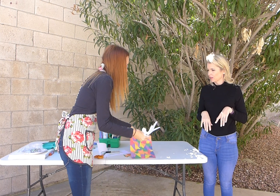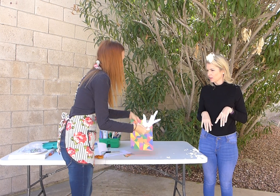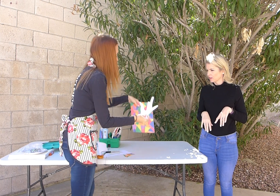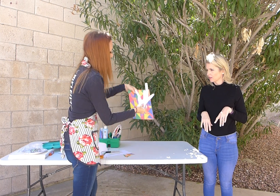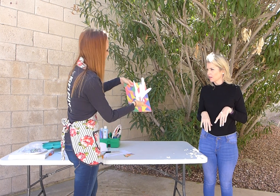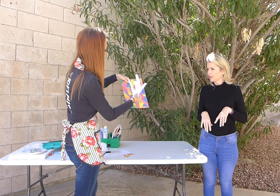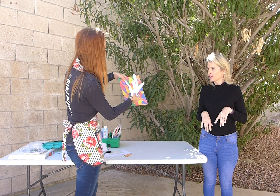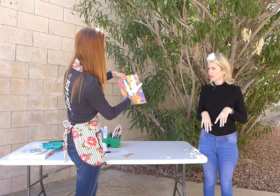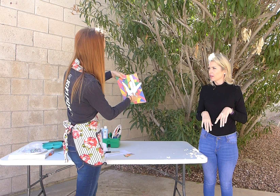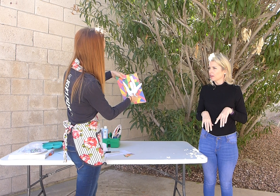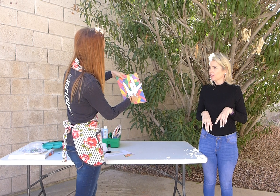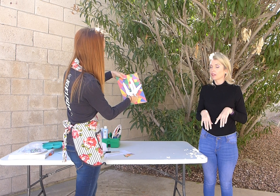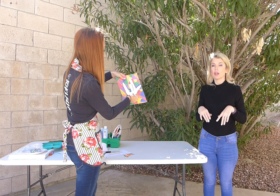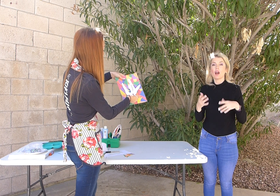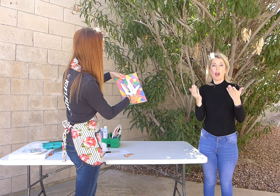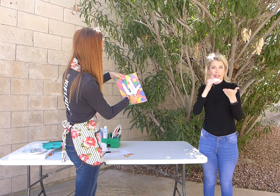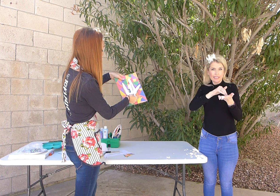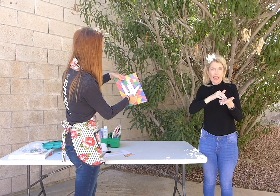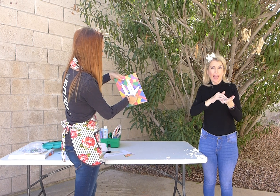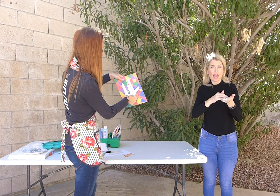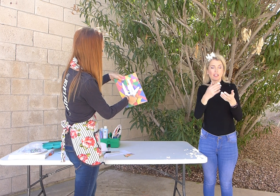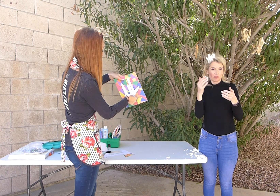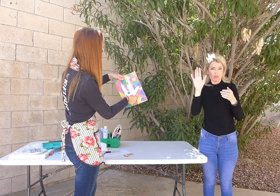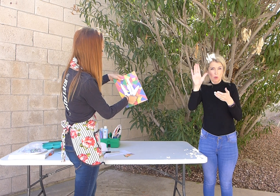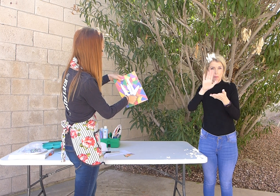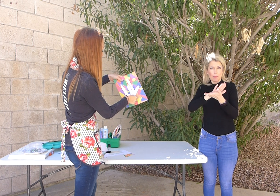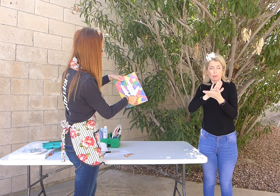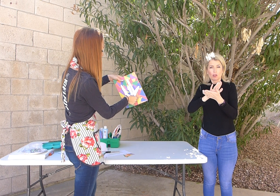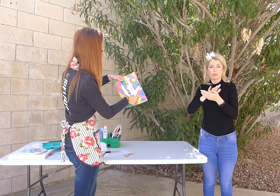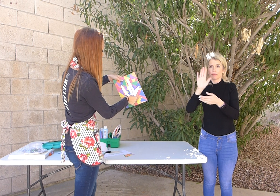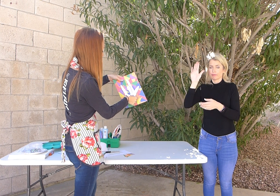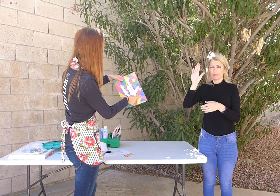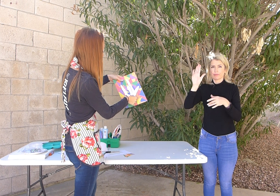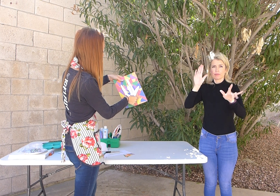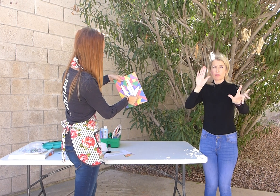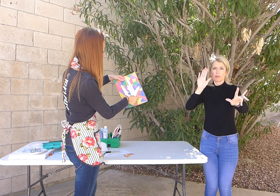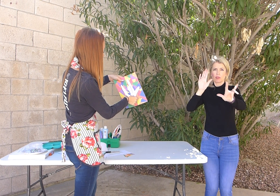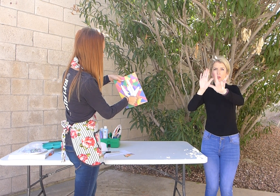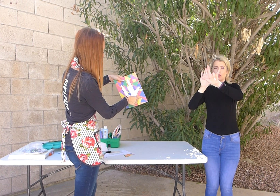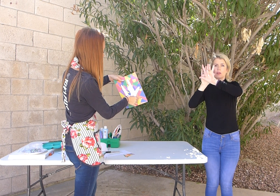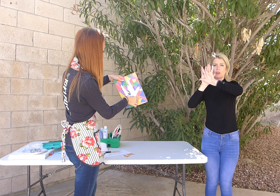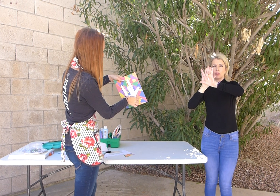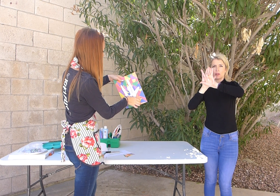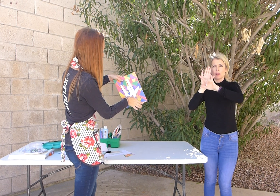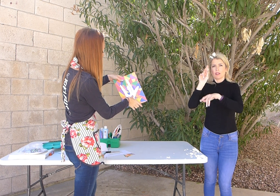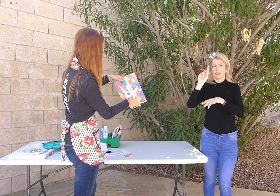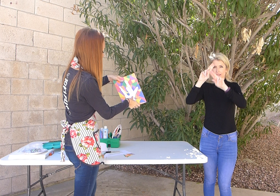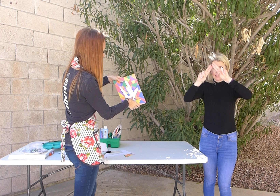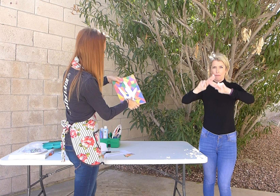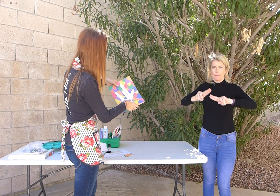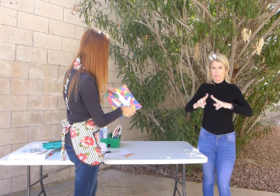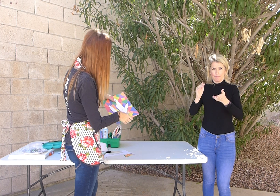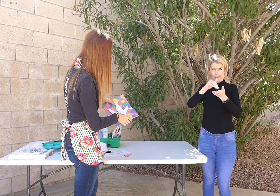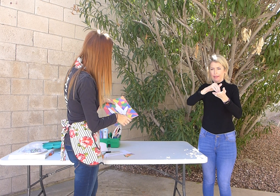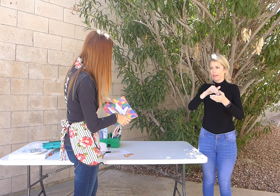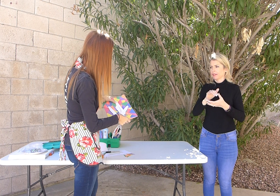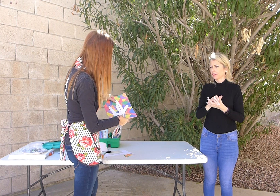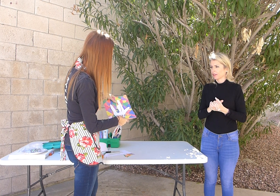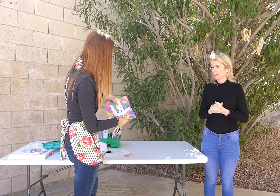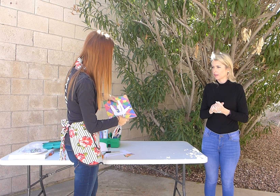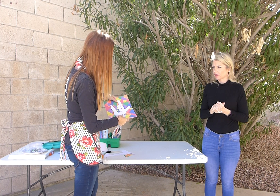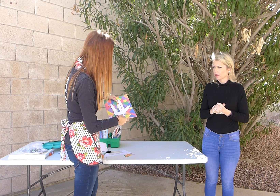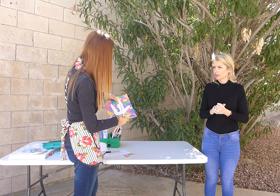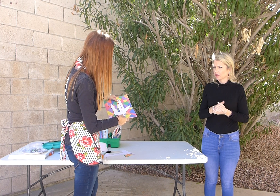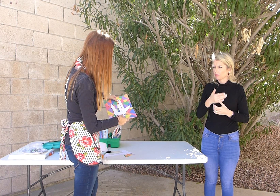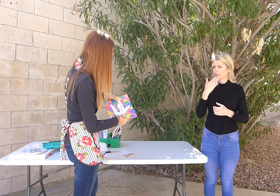to find where your outline was. Again, if you had tape, this would be the time to retape it down. Okay? I'm